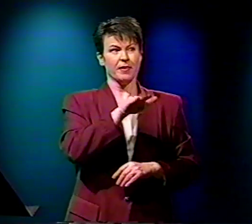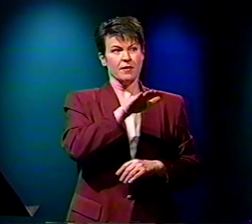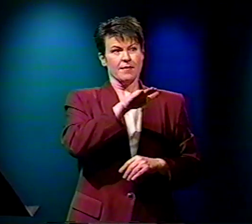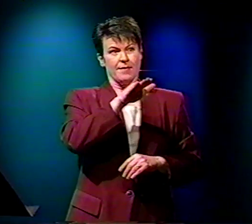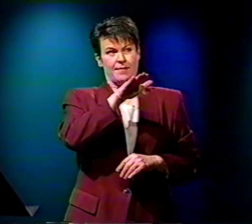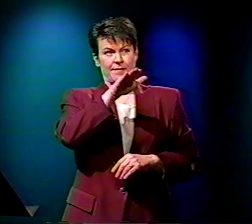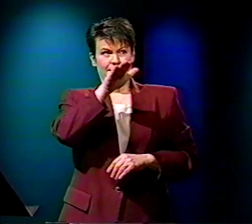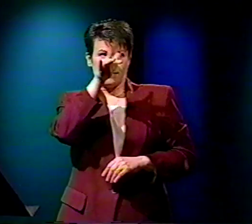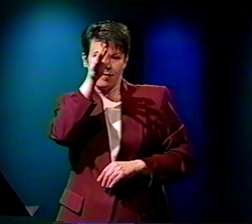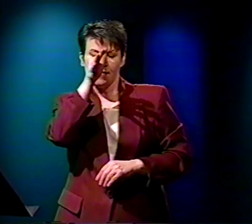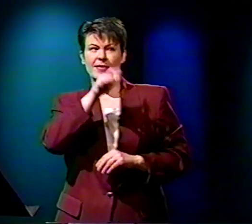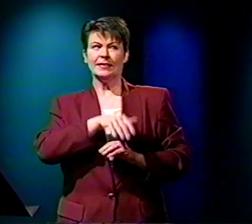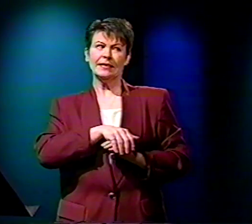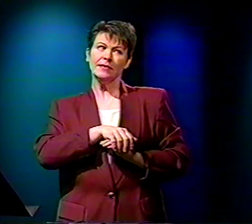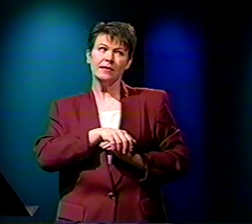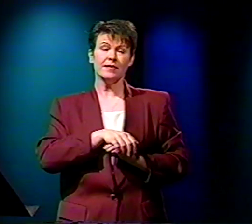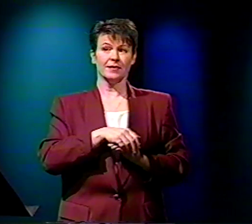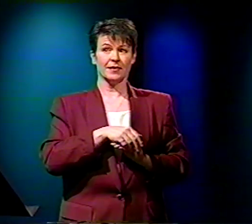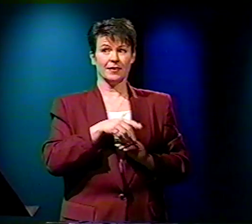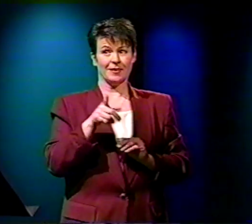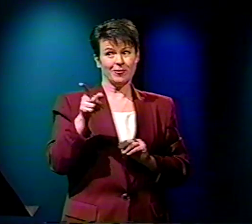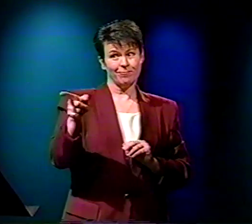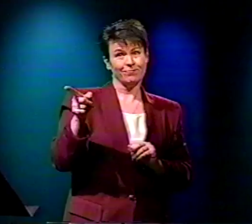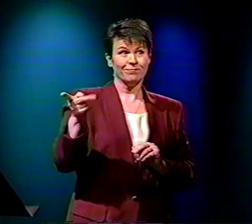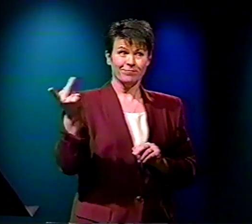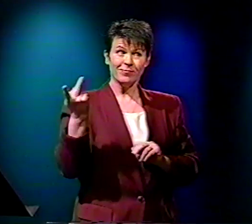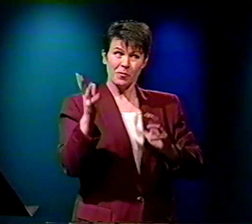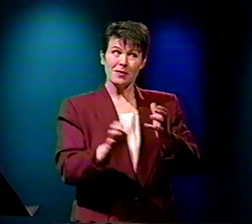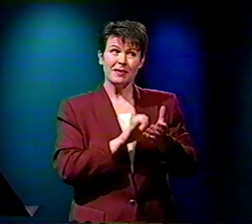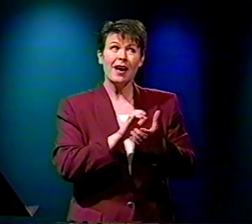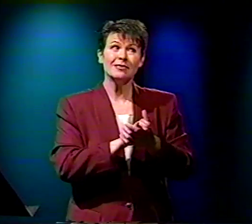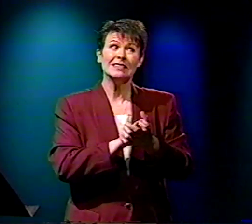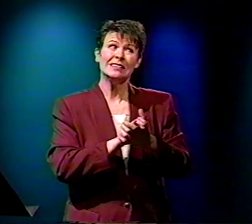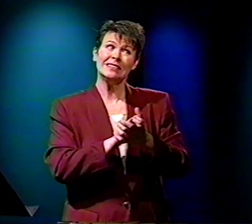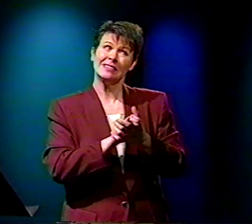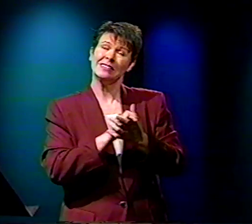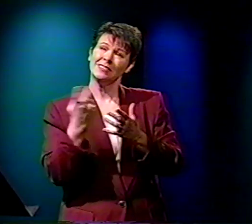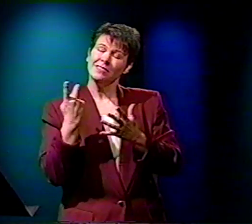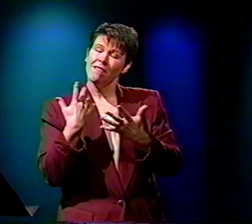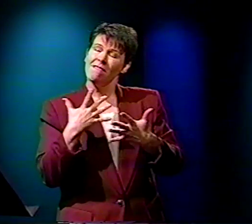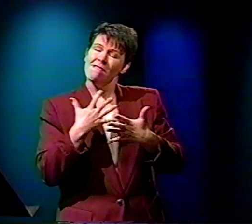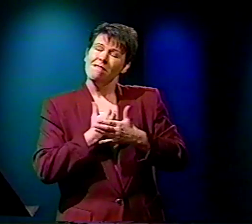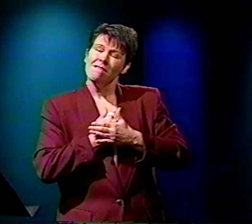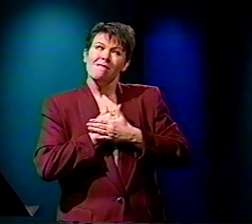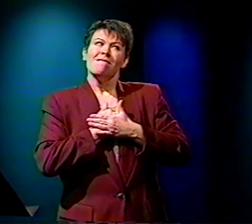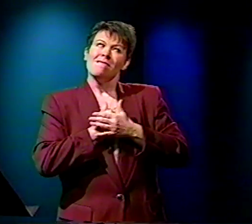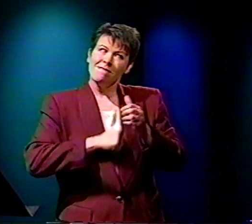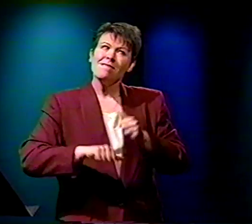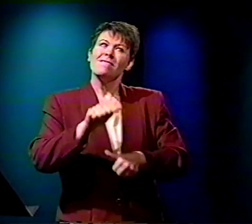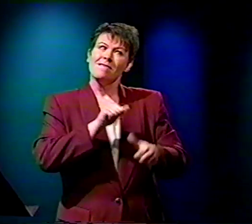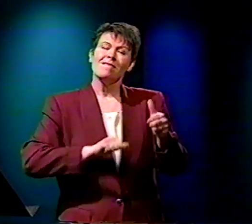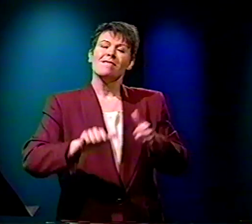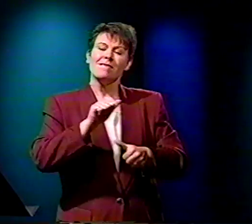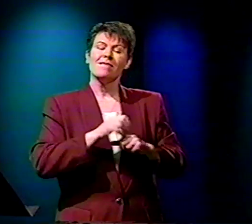came to her father, and she said, "Father, the two of us want to get married. We are so in